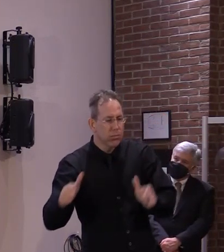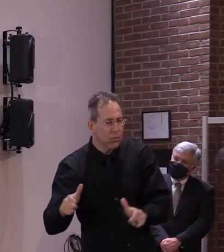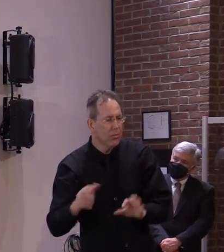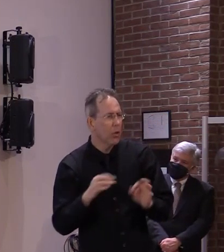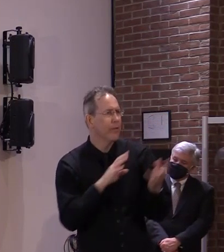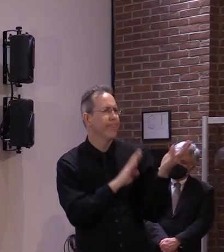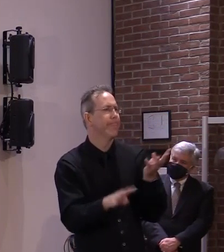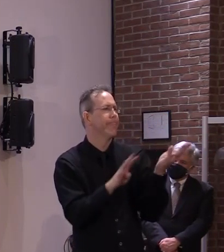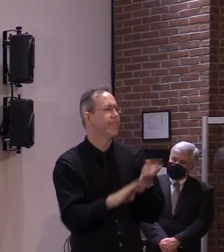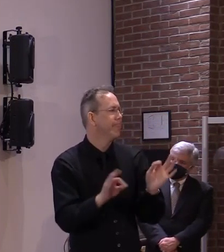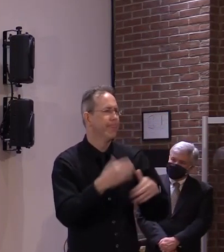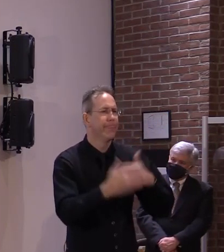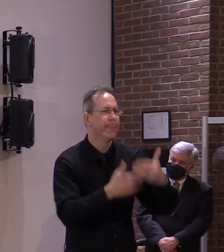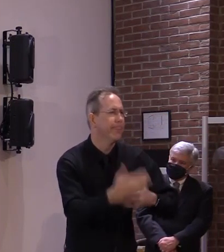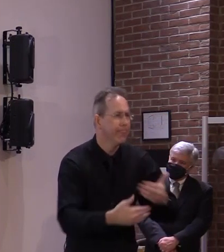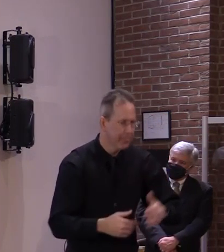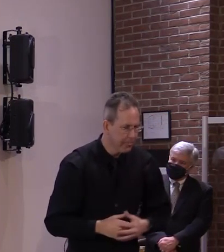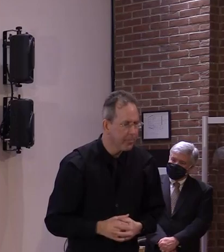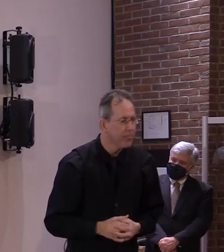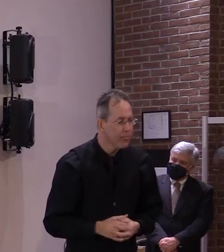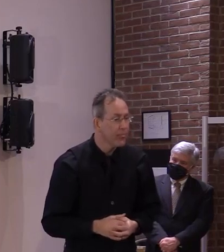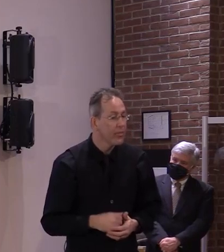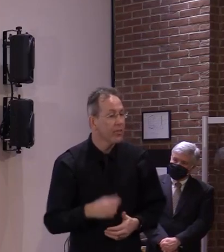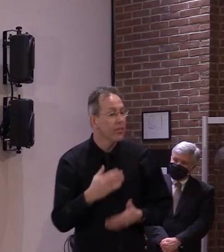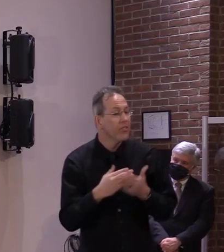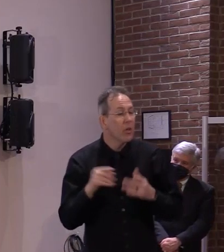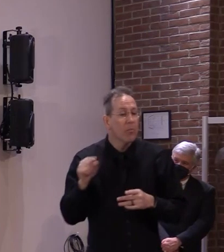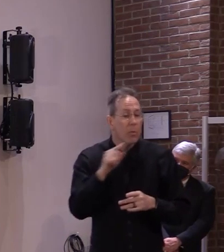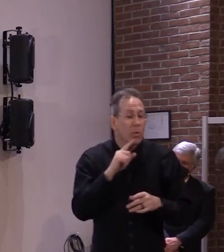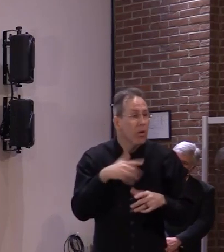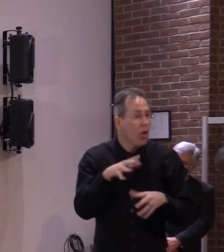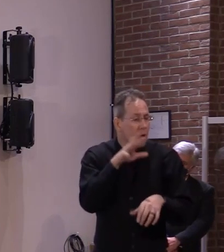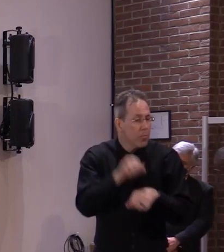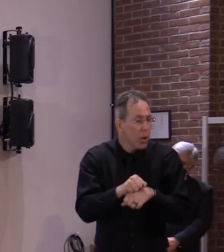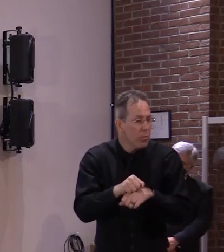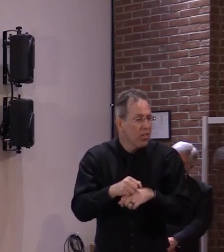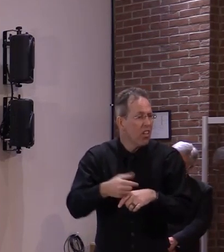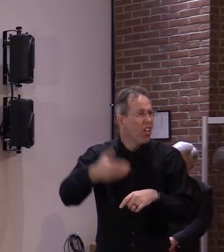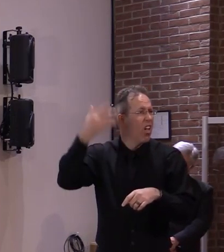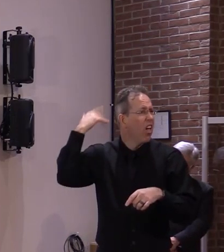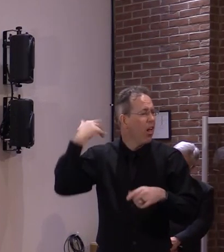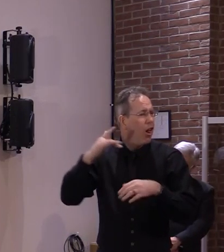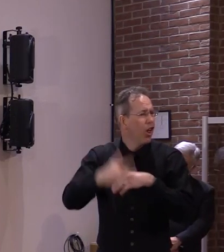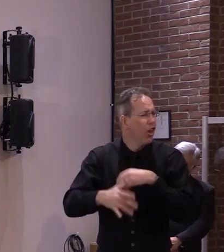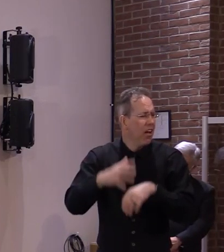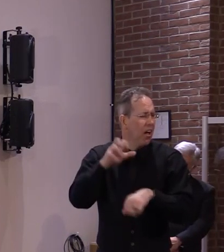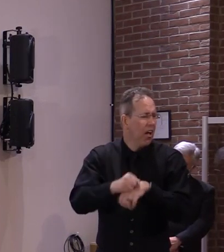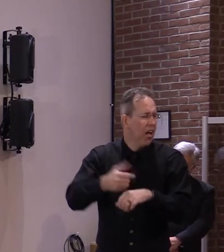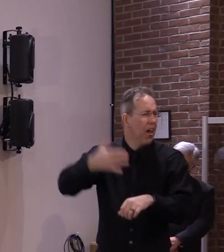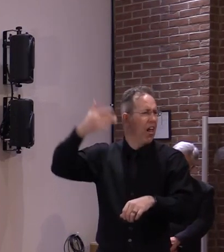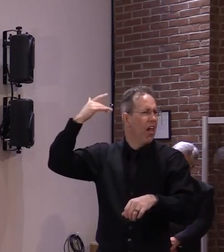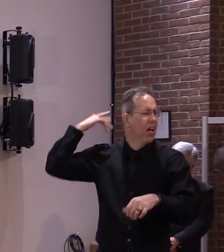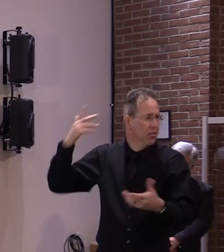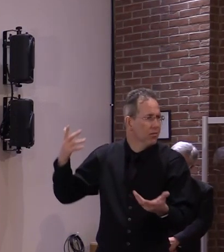So based on supply that they either are forecasting or they are getting today,